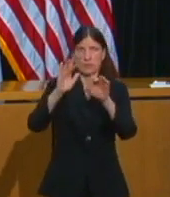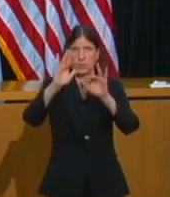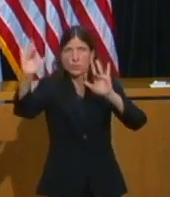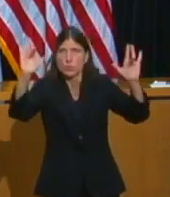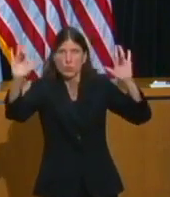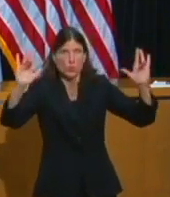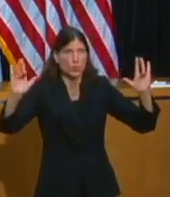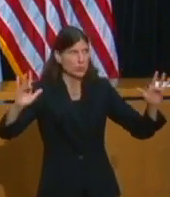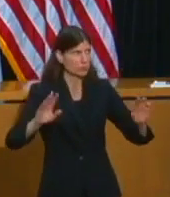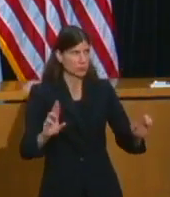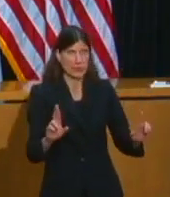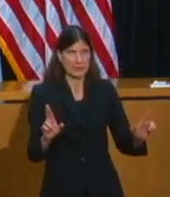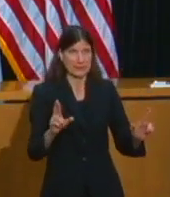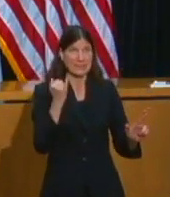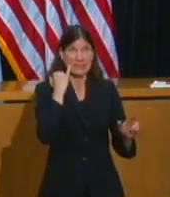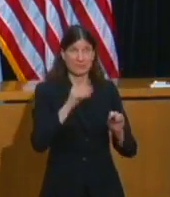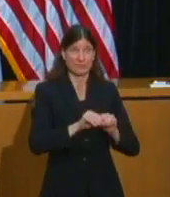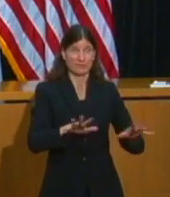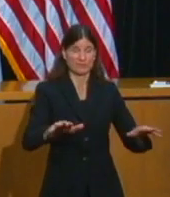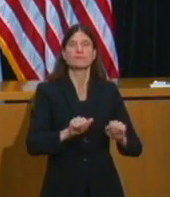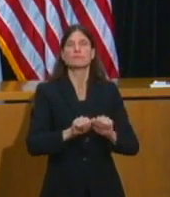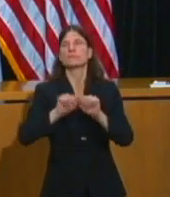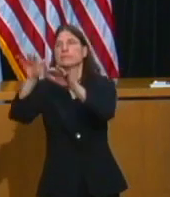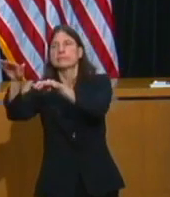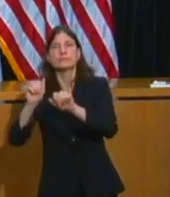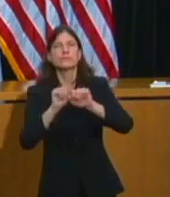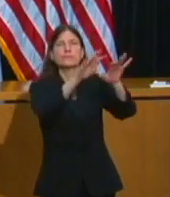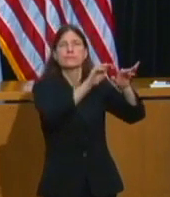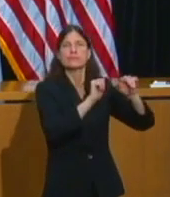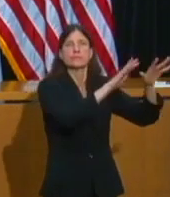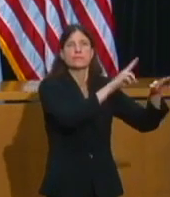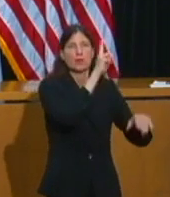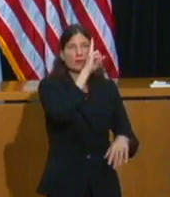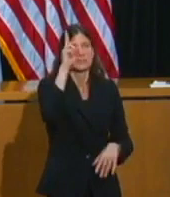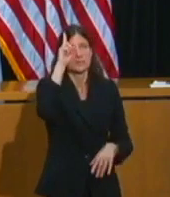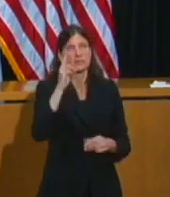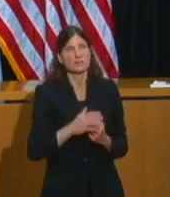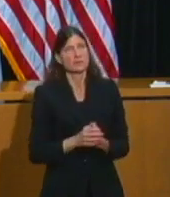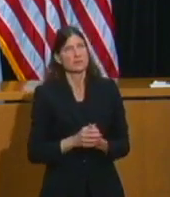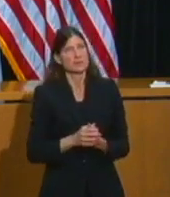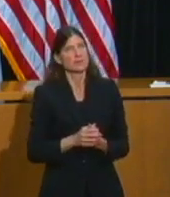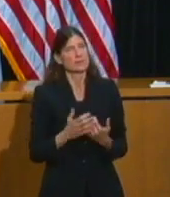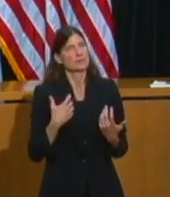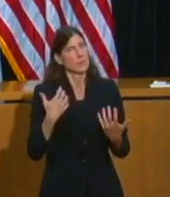been, in many ways, one of the biggest and most important health concerns we've had.